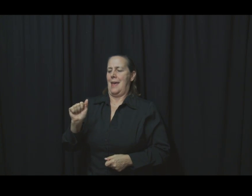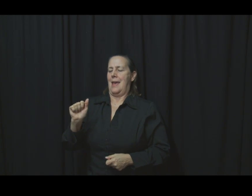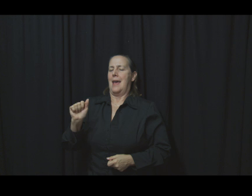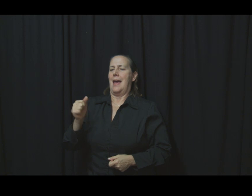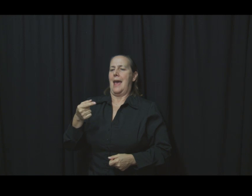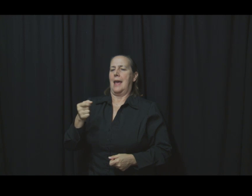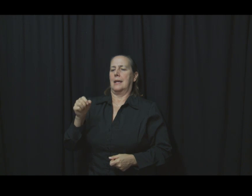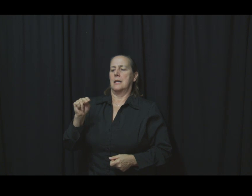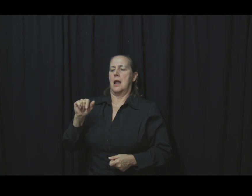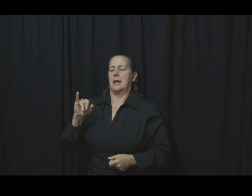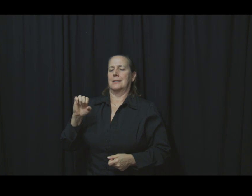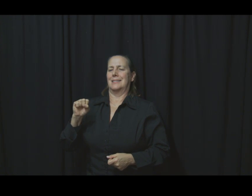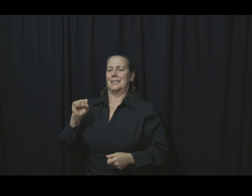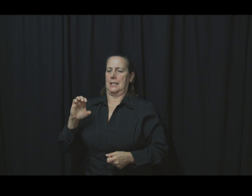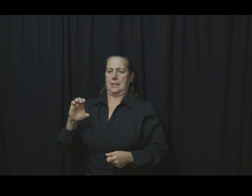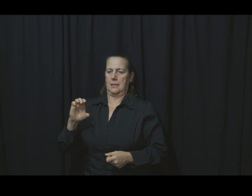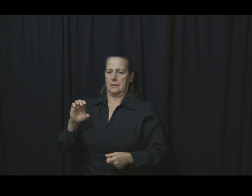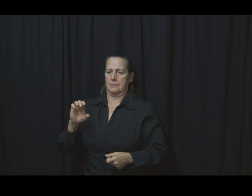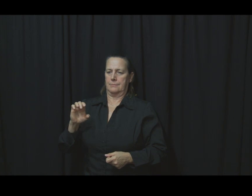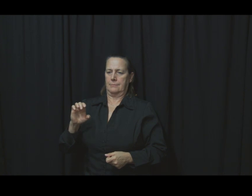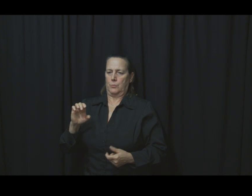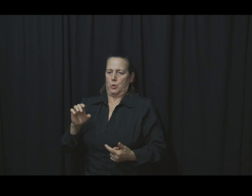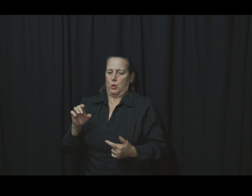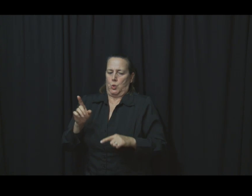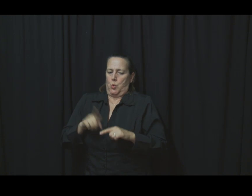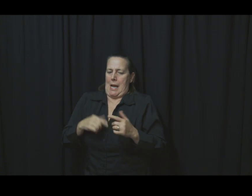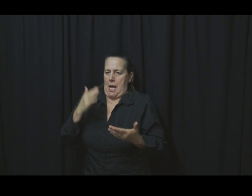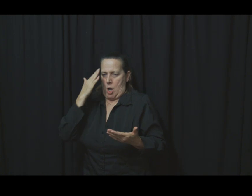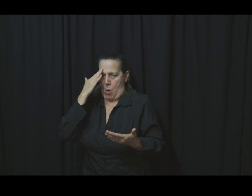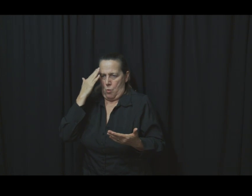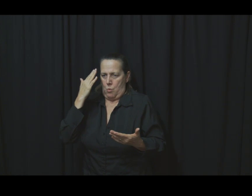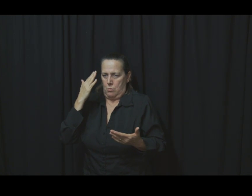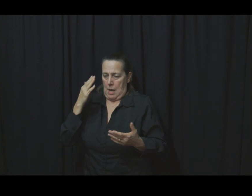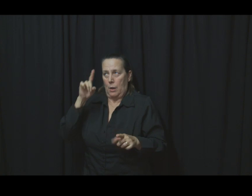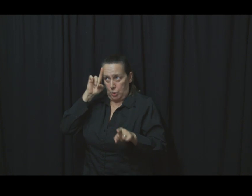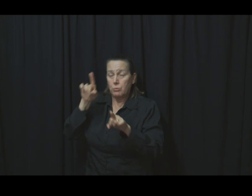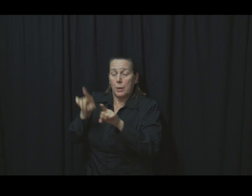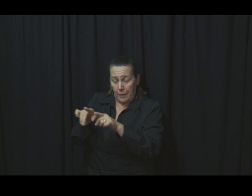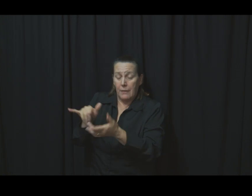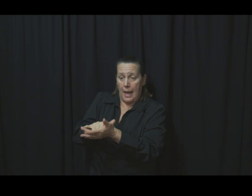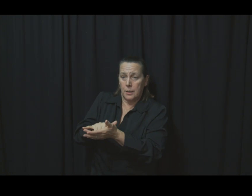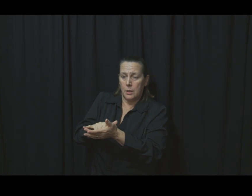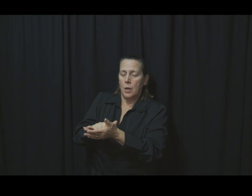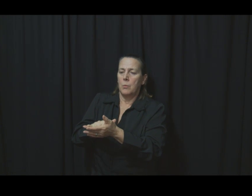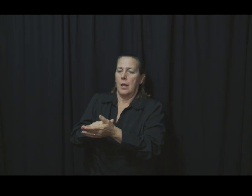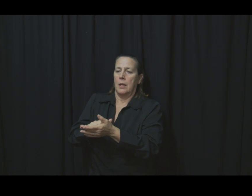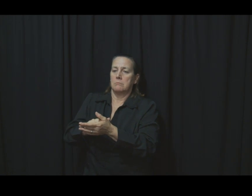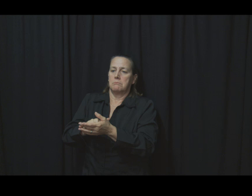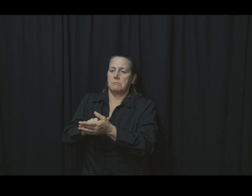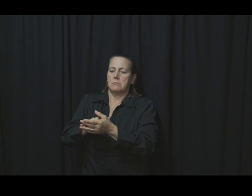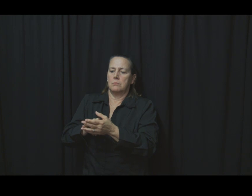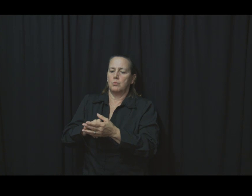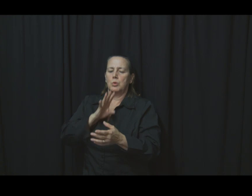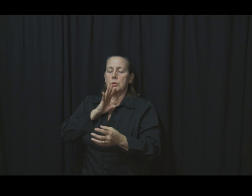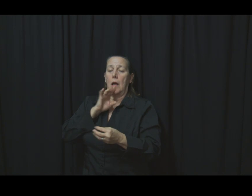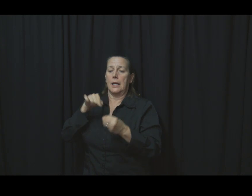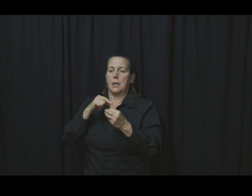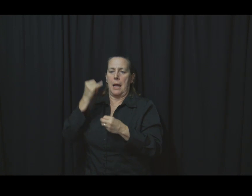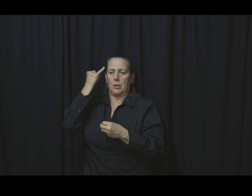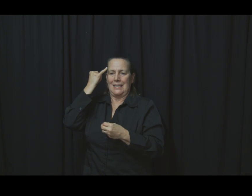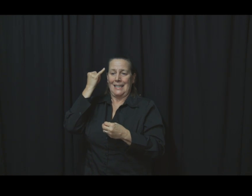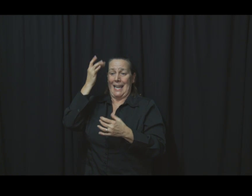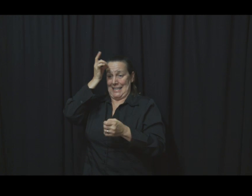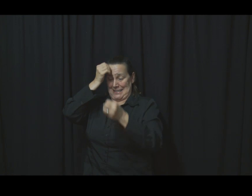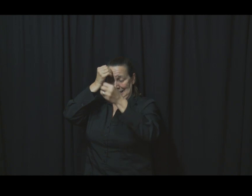know. I'll grant you that. When it comes to intelligent design, which is, if I understand your interpretation